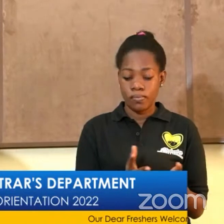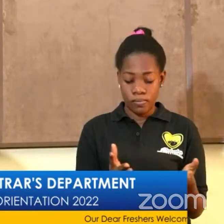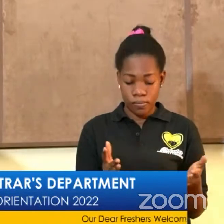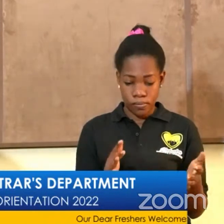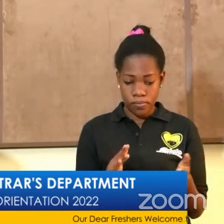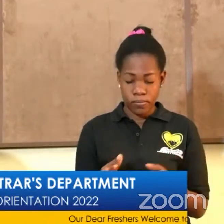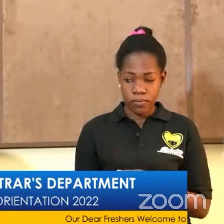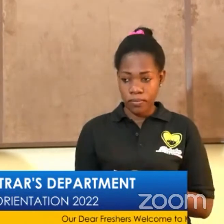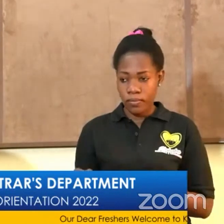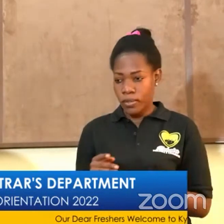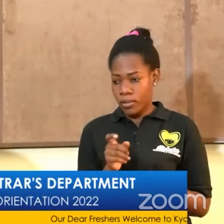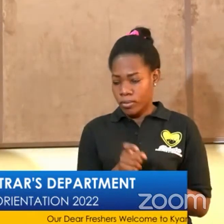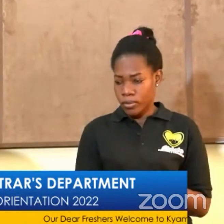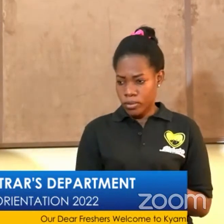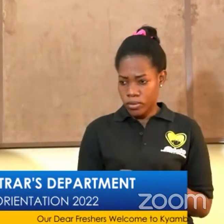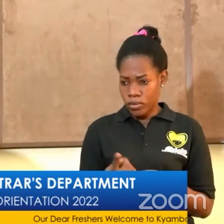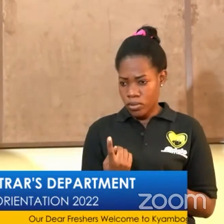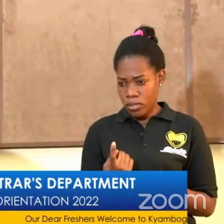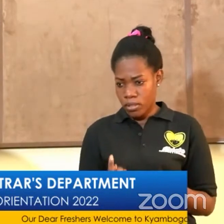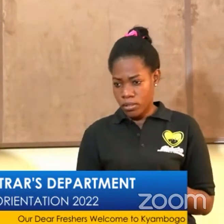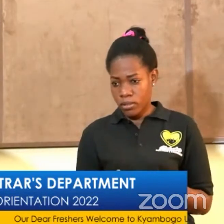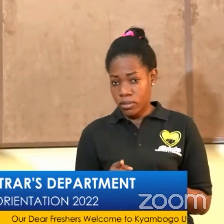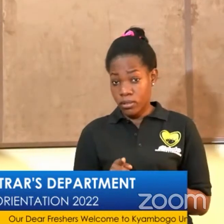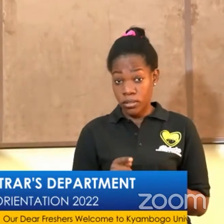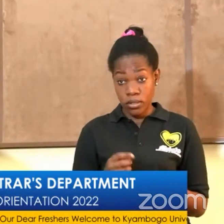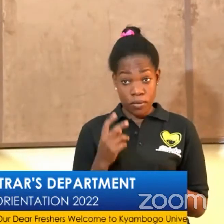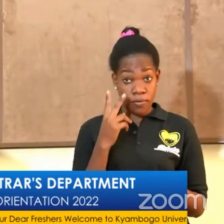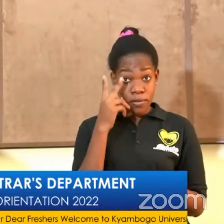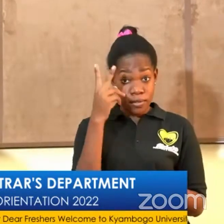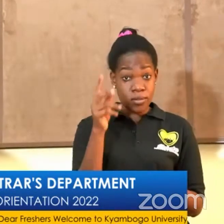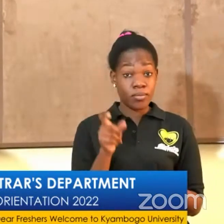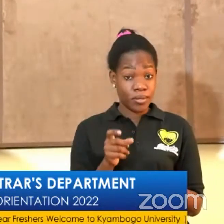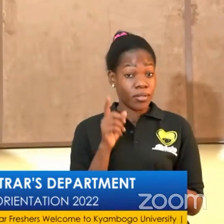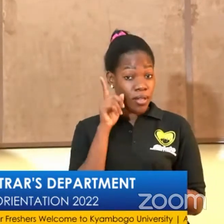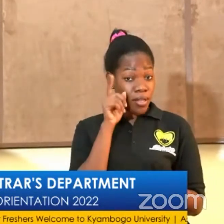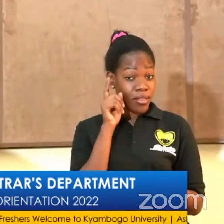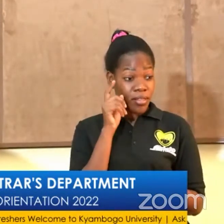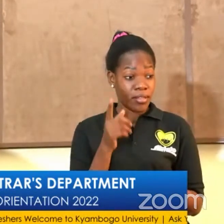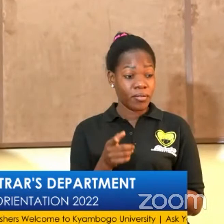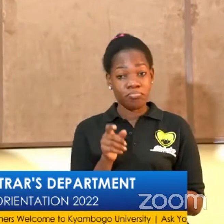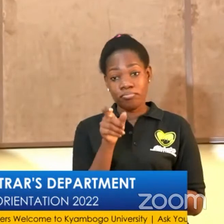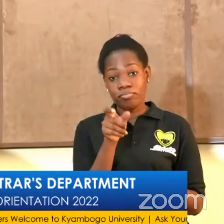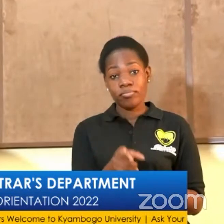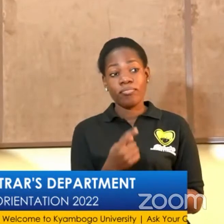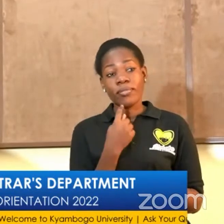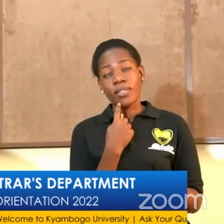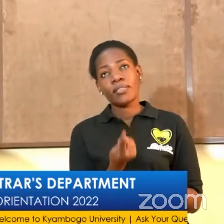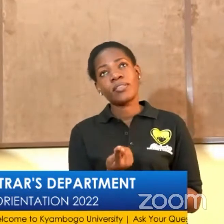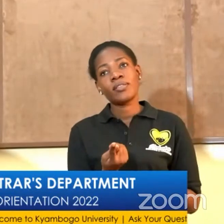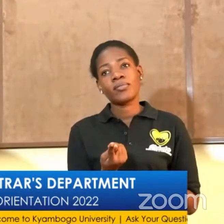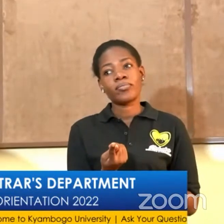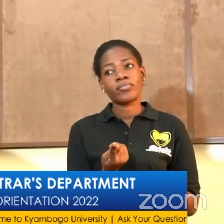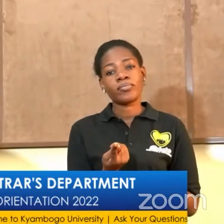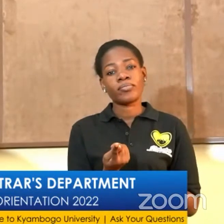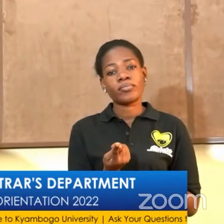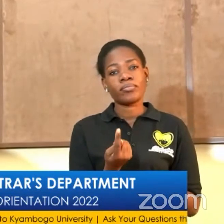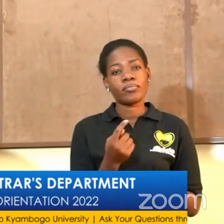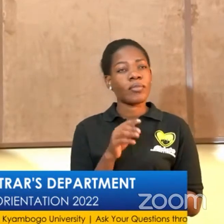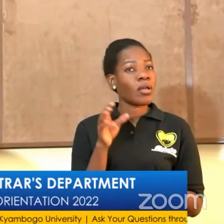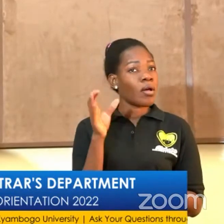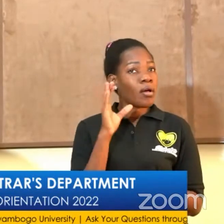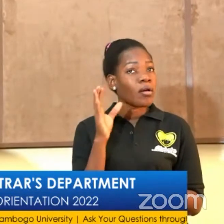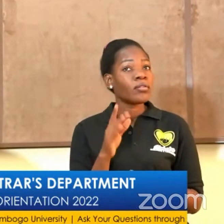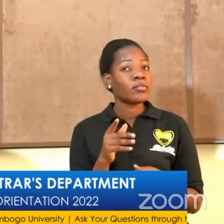Somebody is asking, this is a visionary person, I think. Someone is saying that he has heard that when